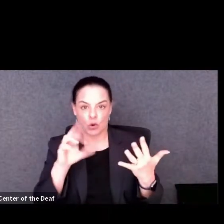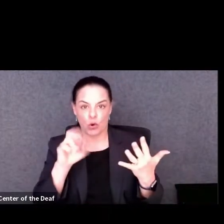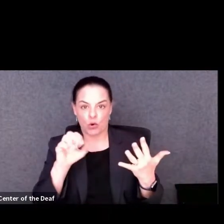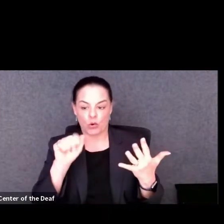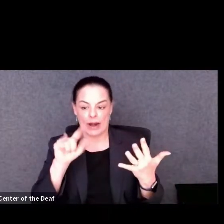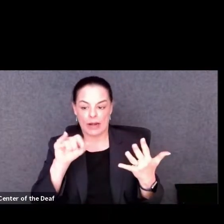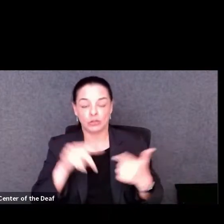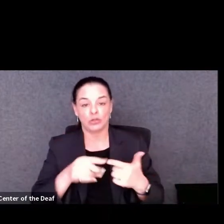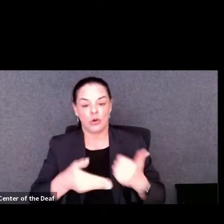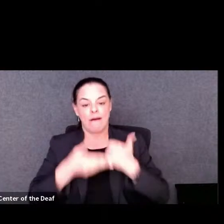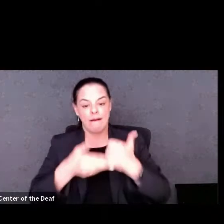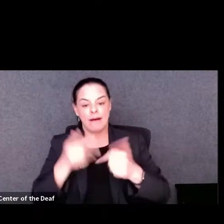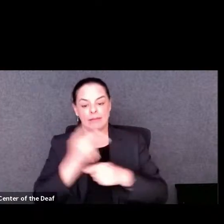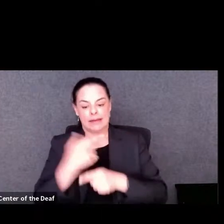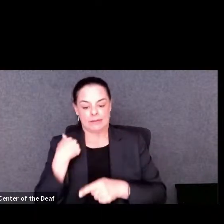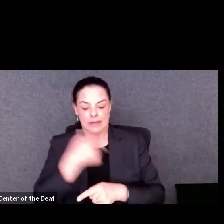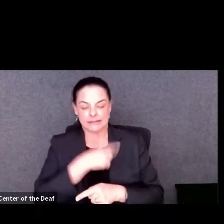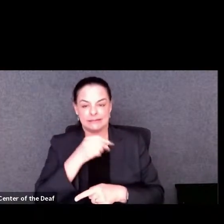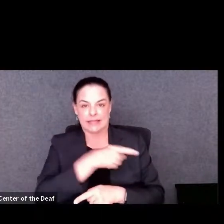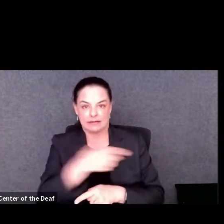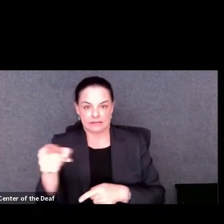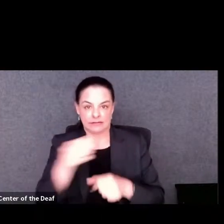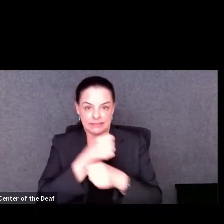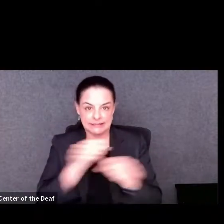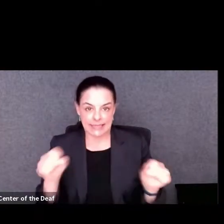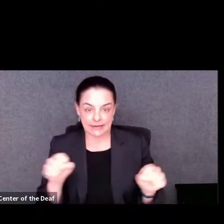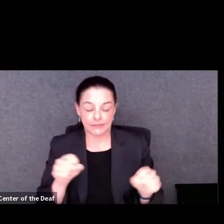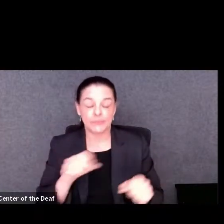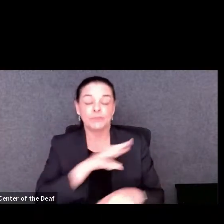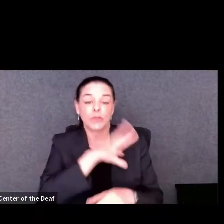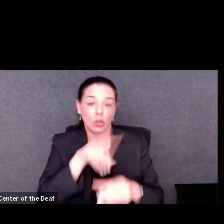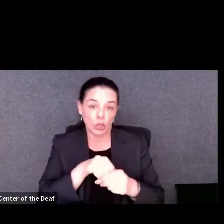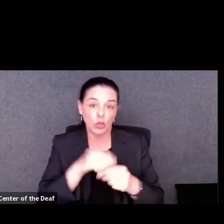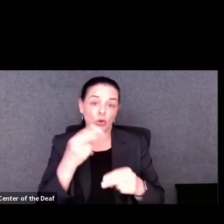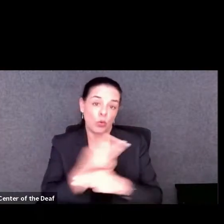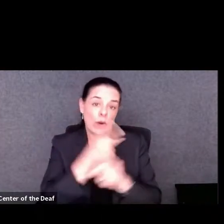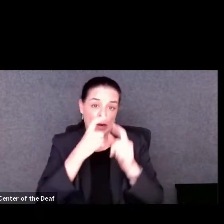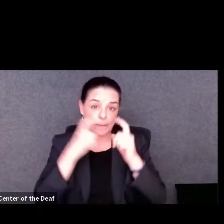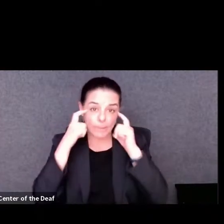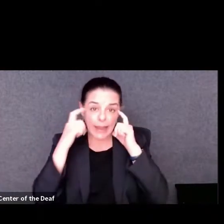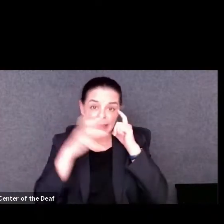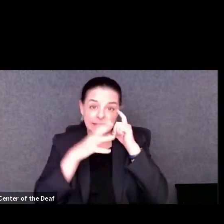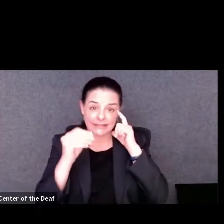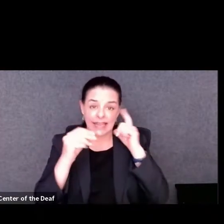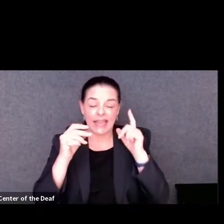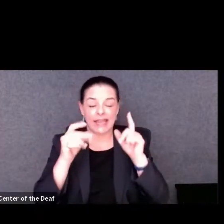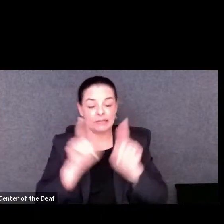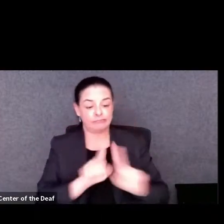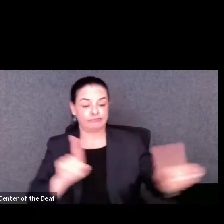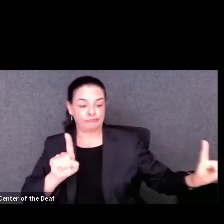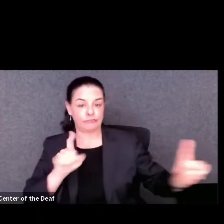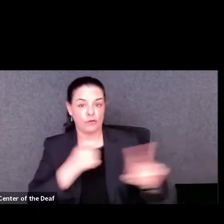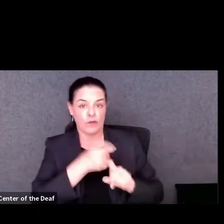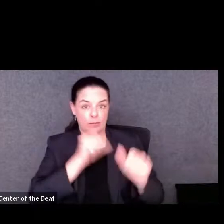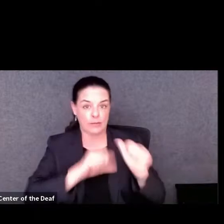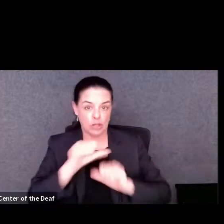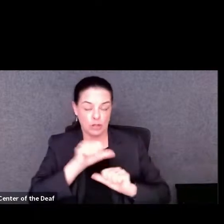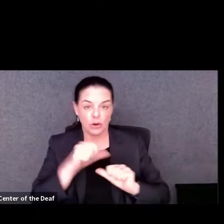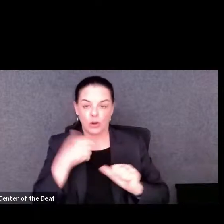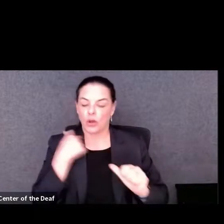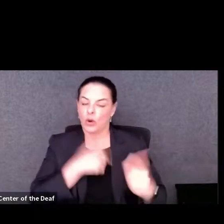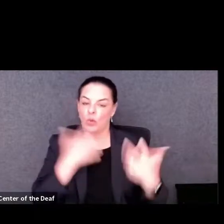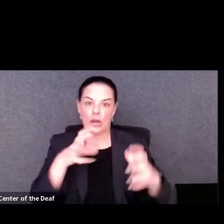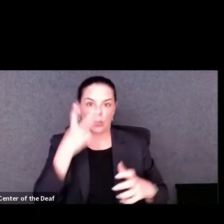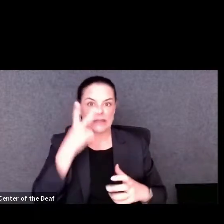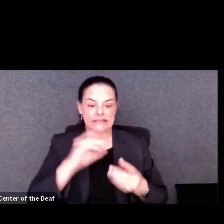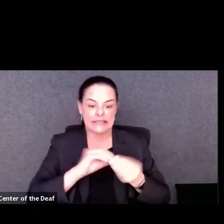us safe. That includes wearing a mask and physical distancing. The last thing we want to see is our cases and hospitalizations